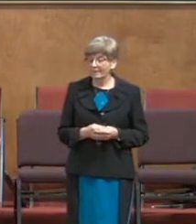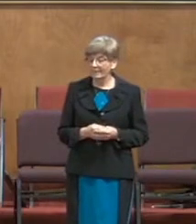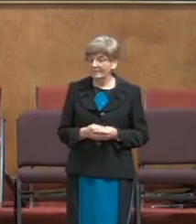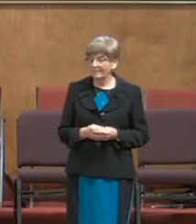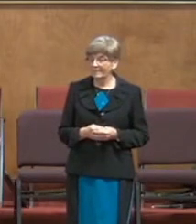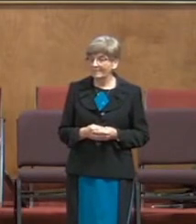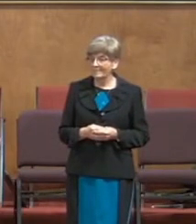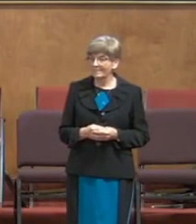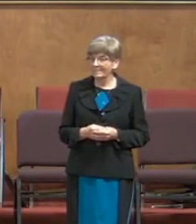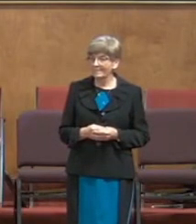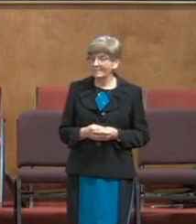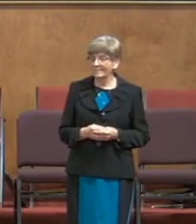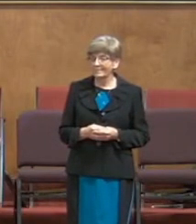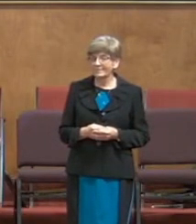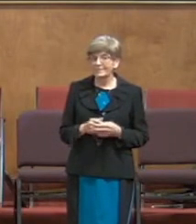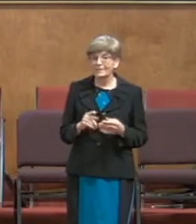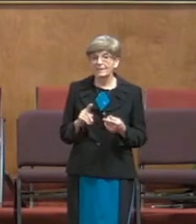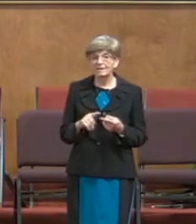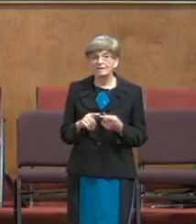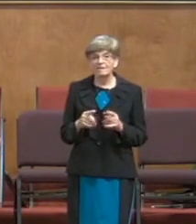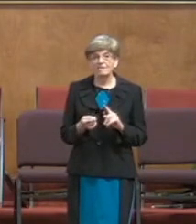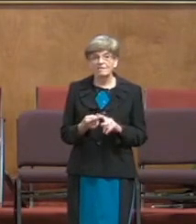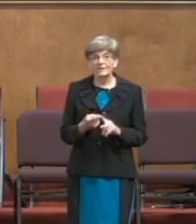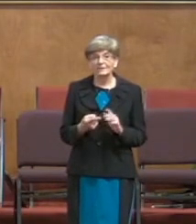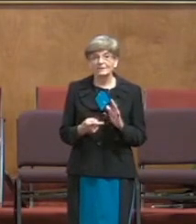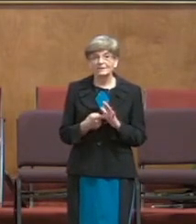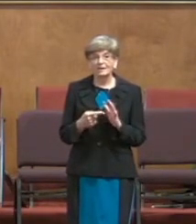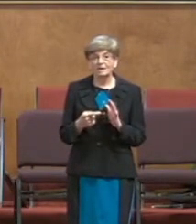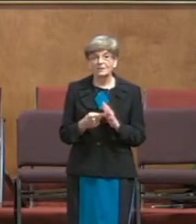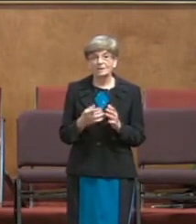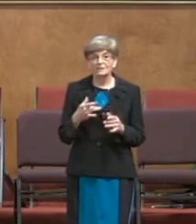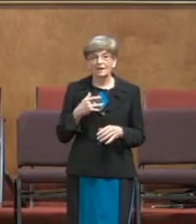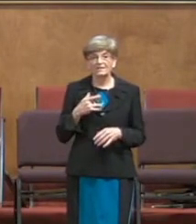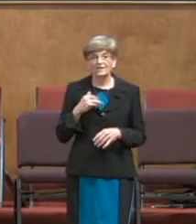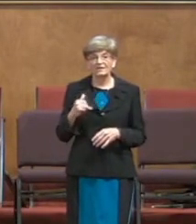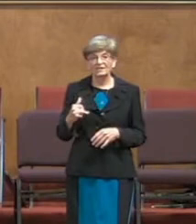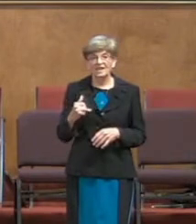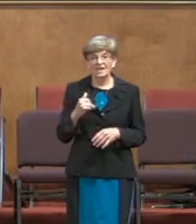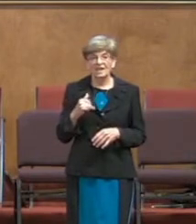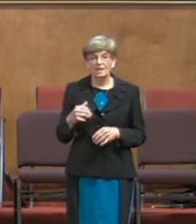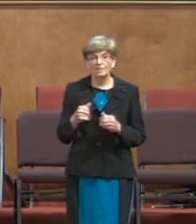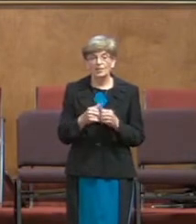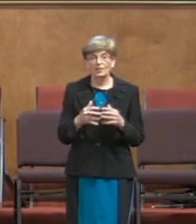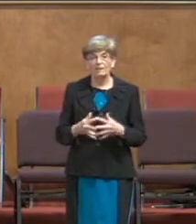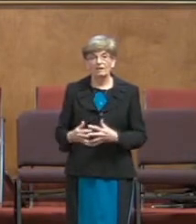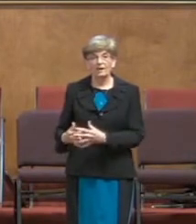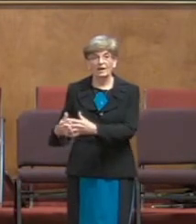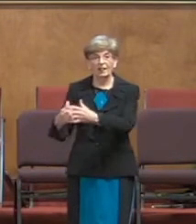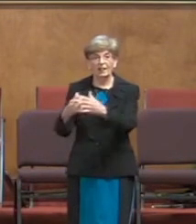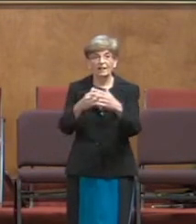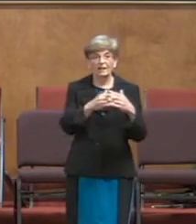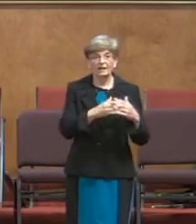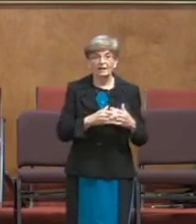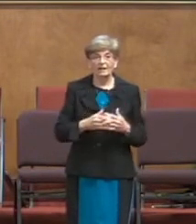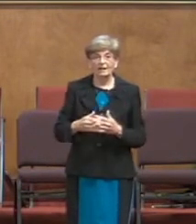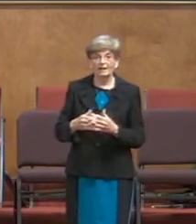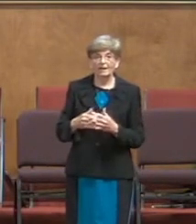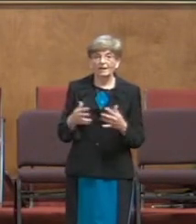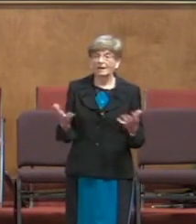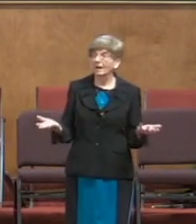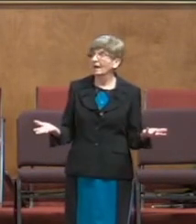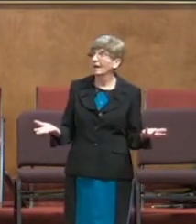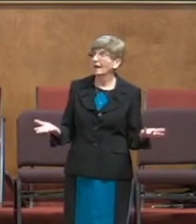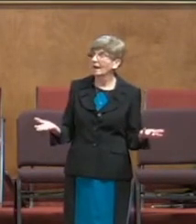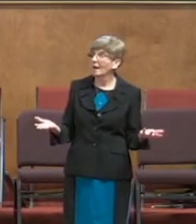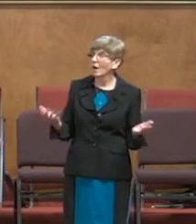And friends, sometimes I wonder the same thing about my own country. What is it going to take, Lord? What is it going to take